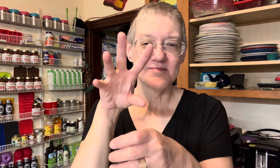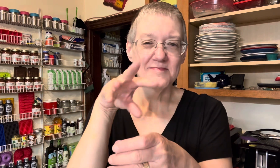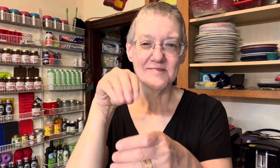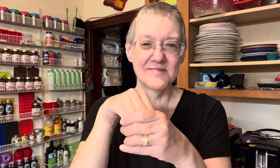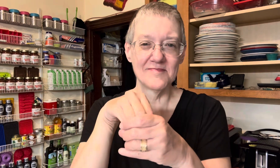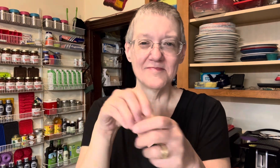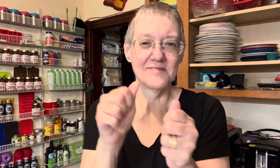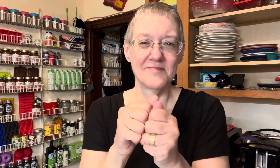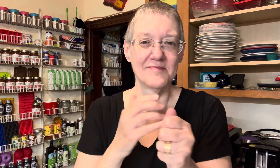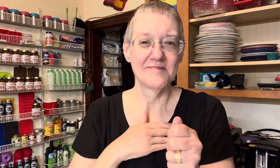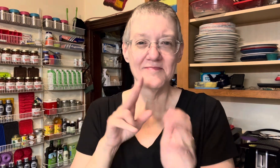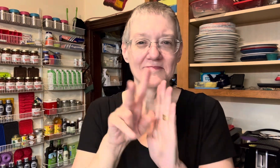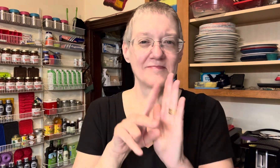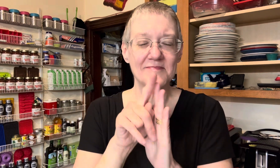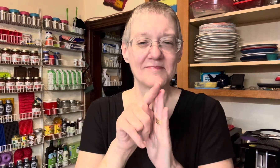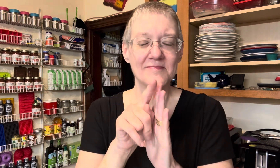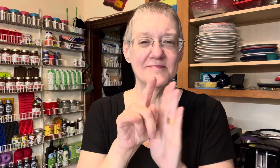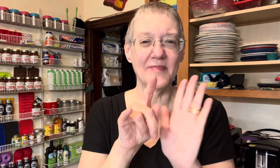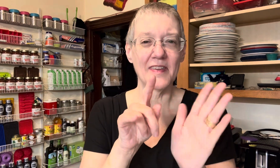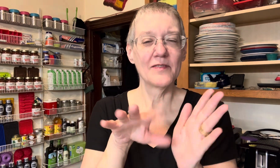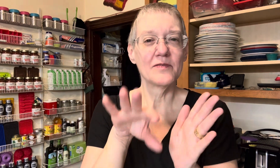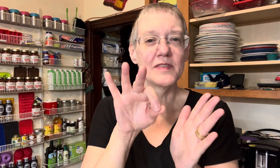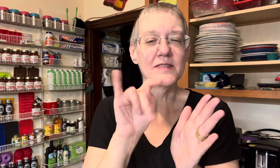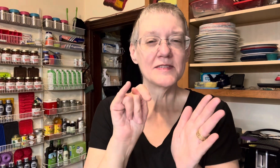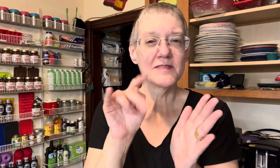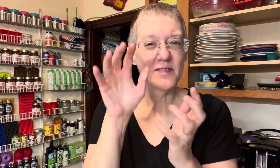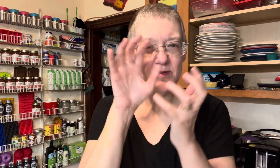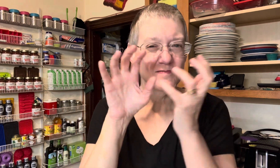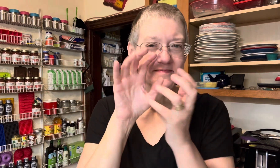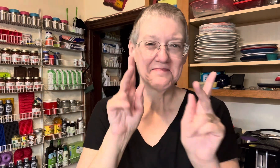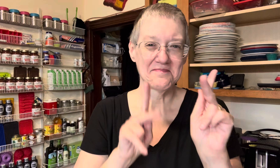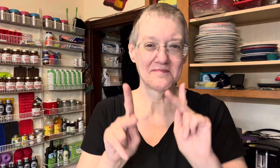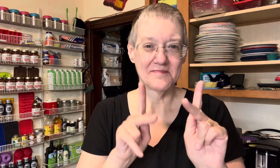normally include it in the videos because I find it, confuses people.